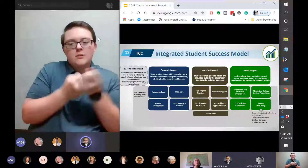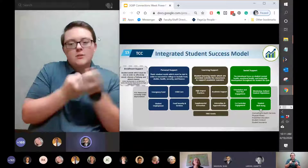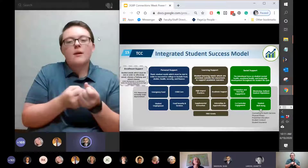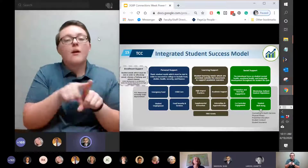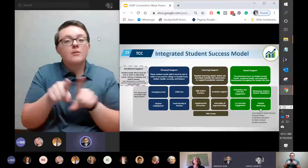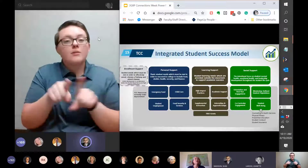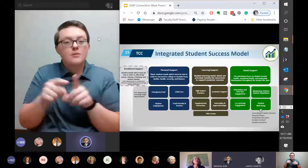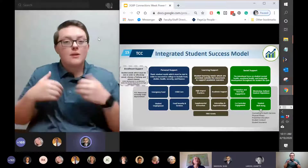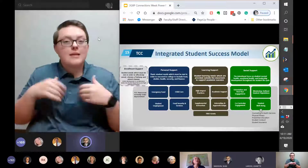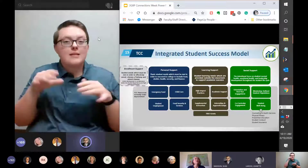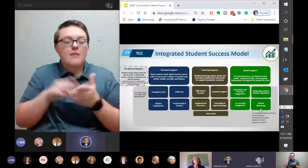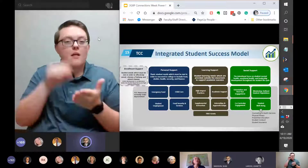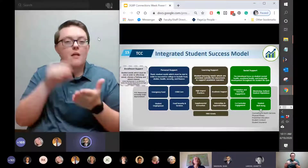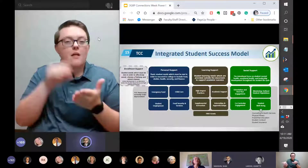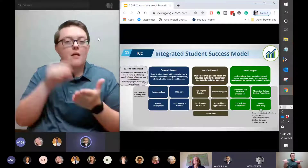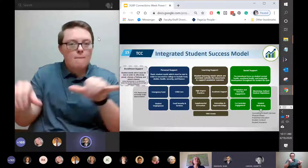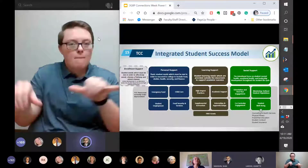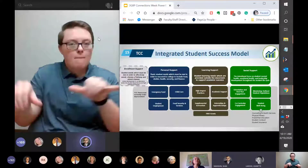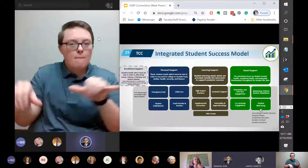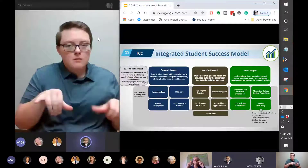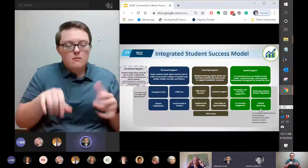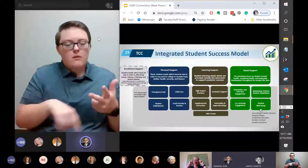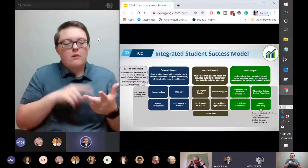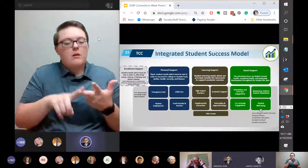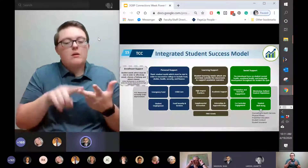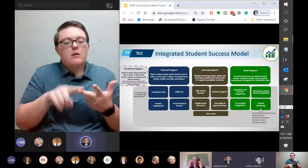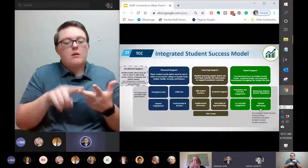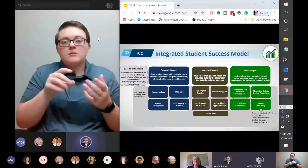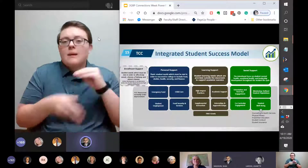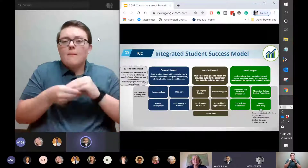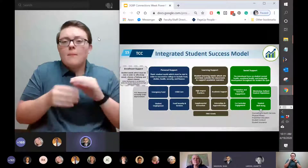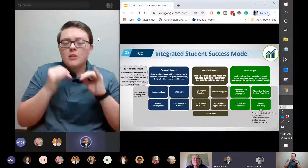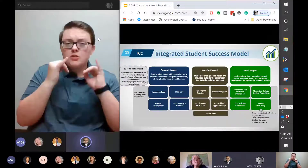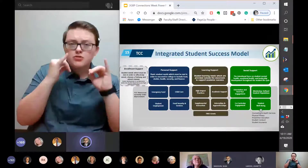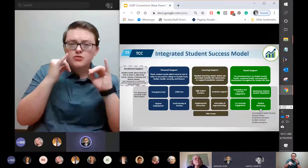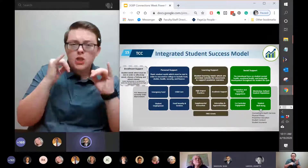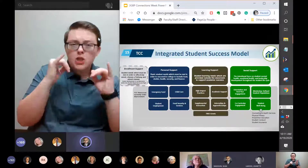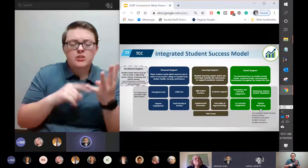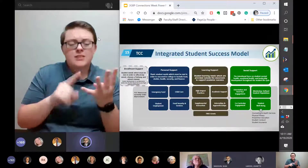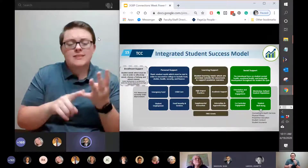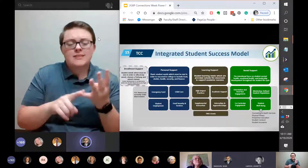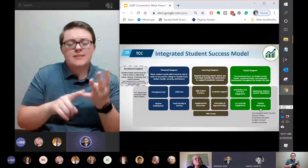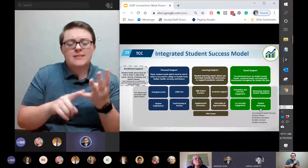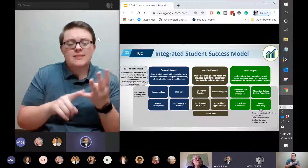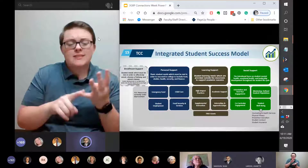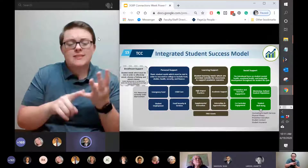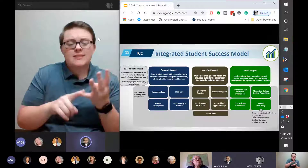topics of supplemental instruction, academic support, and others.